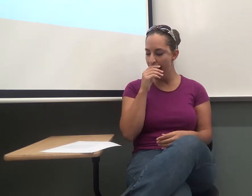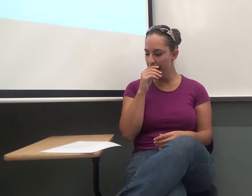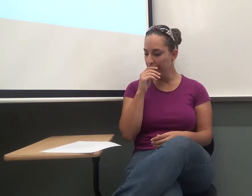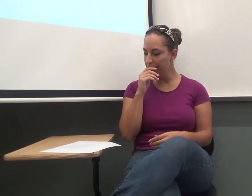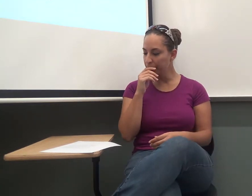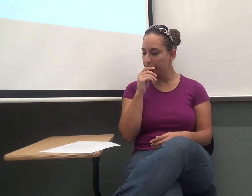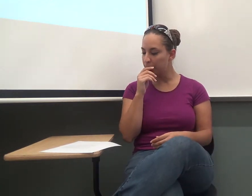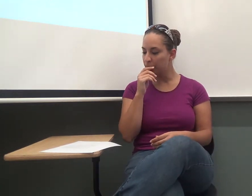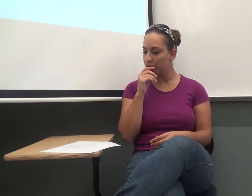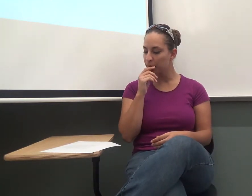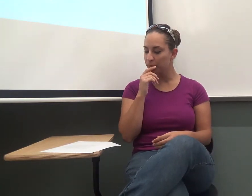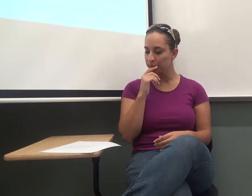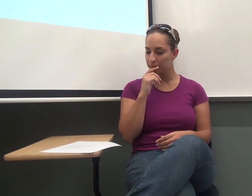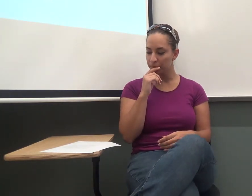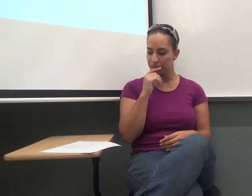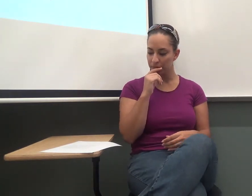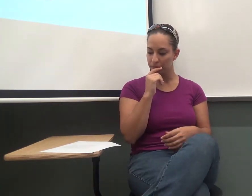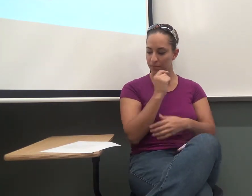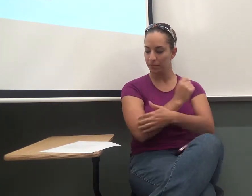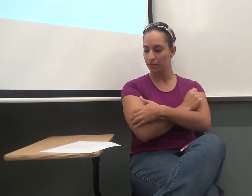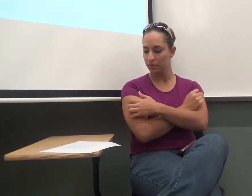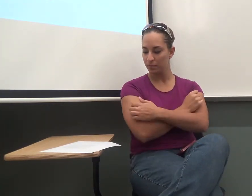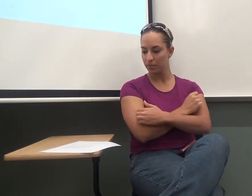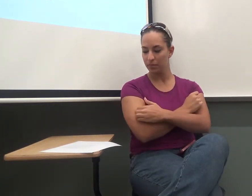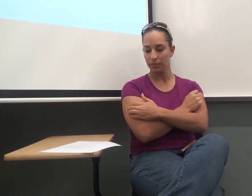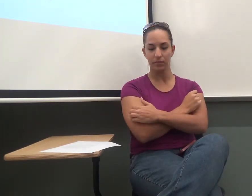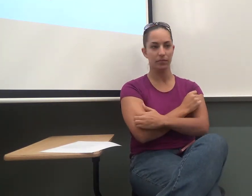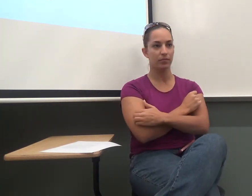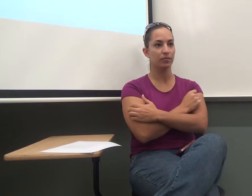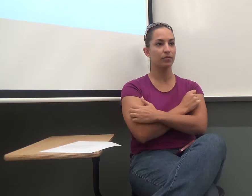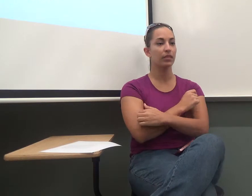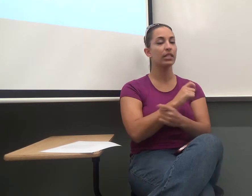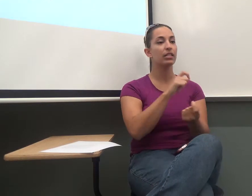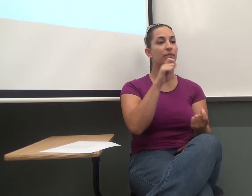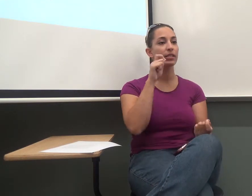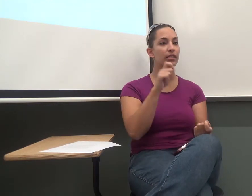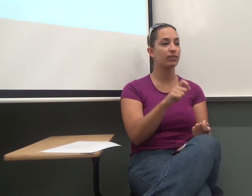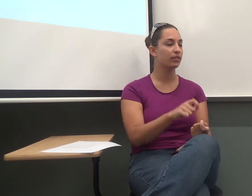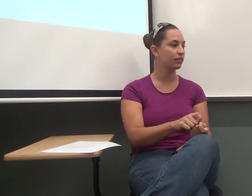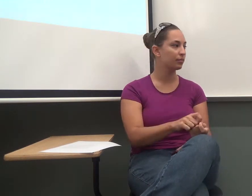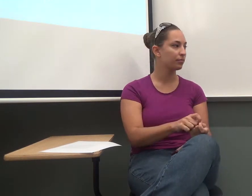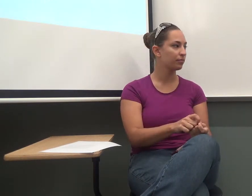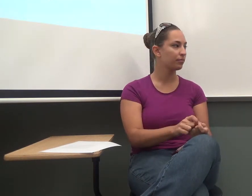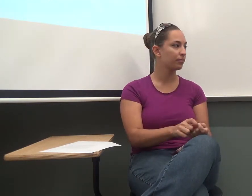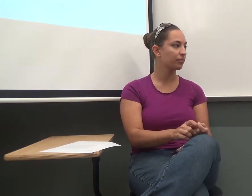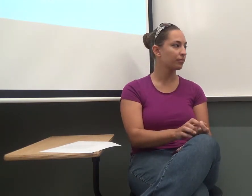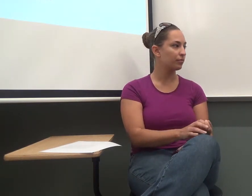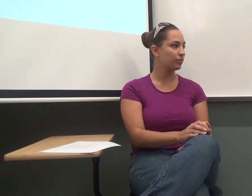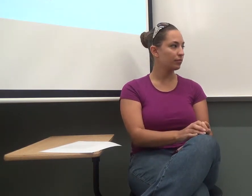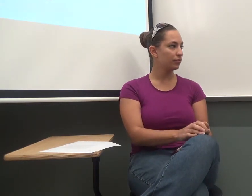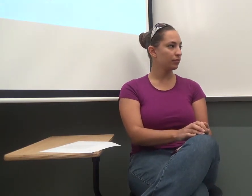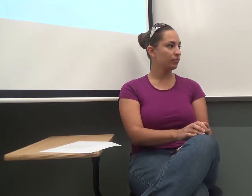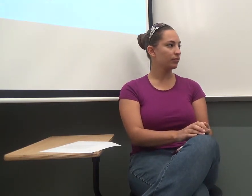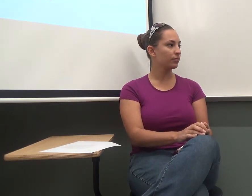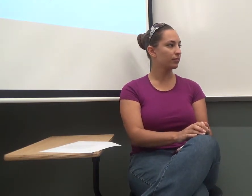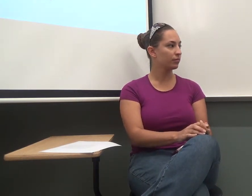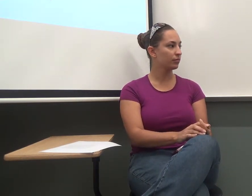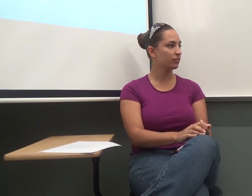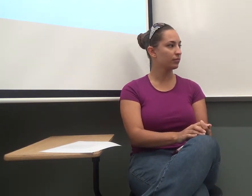and sociable. okay, Friendly and sociable. specifically, hold on a second, let me grab a pen. How